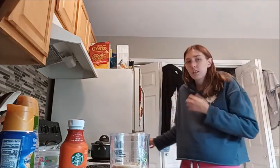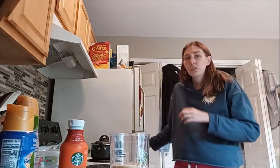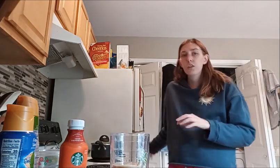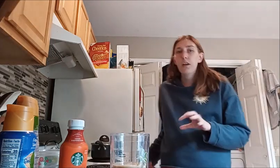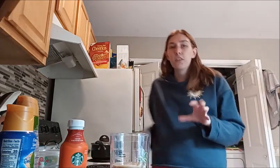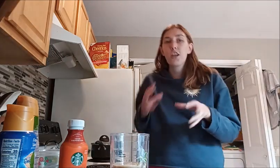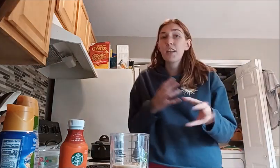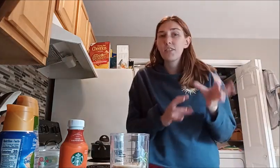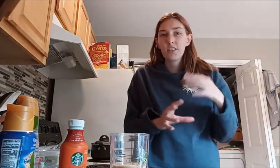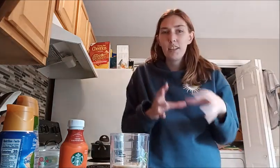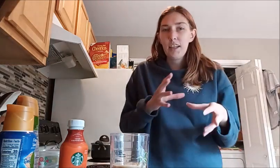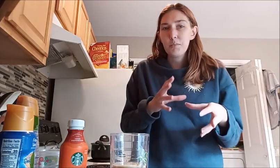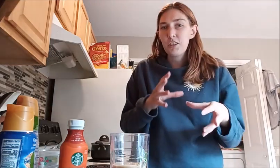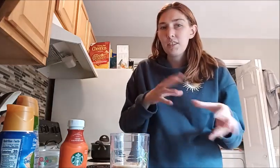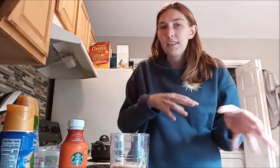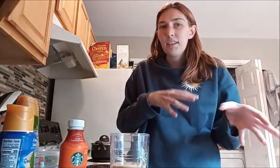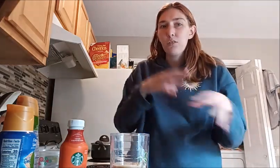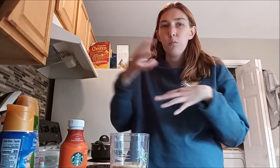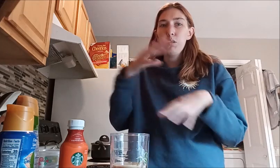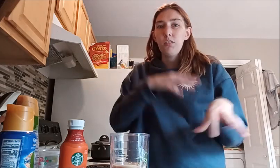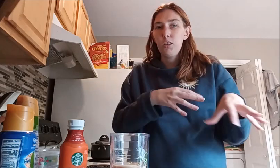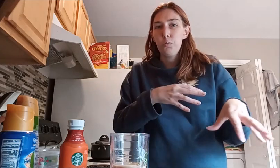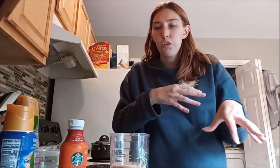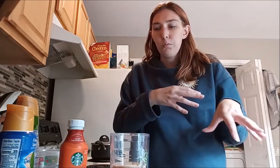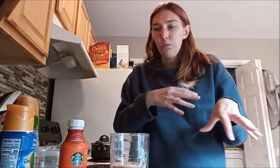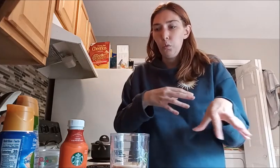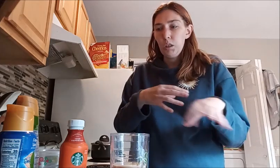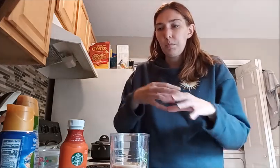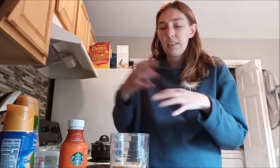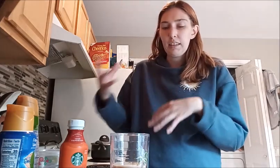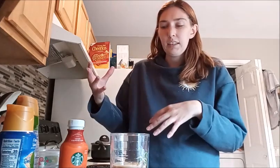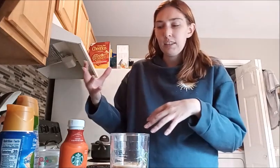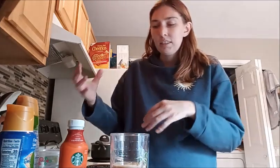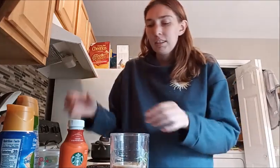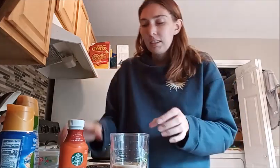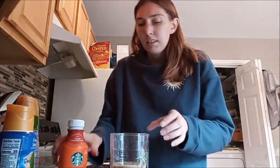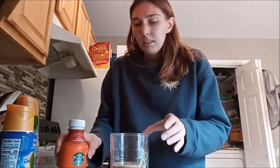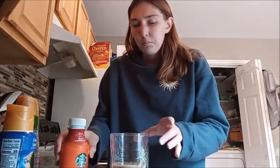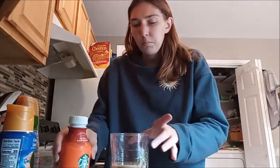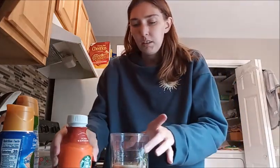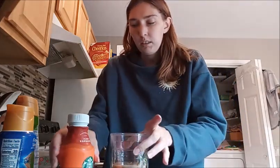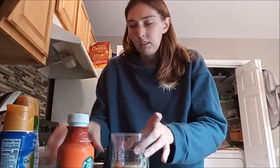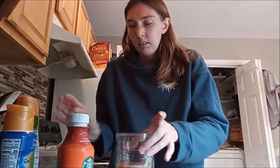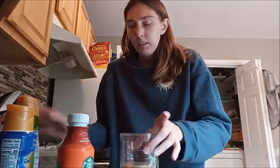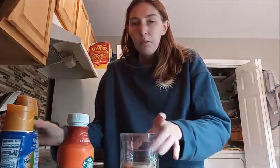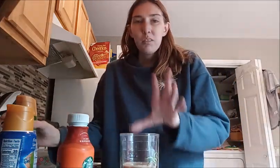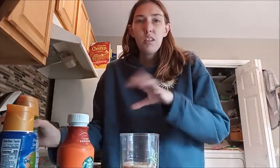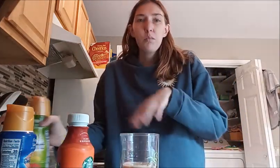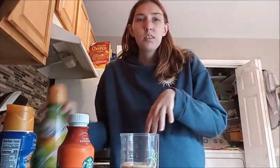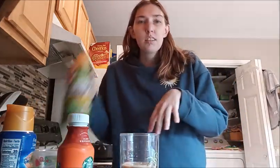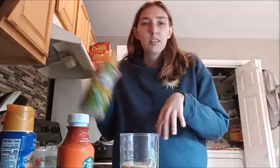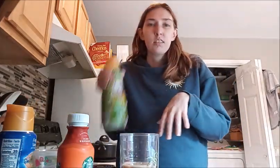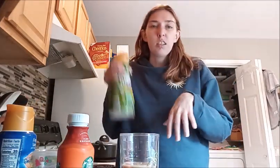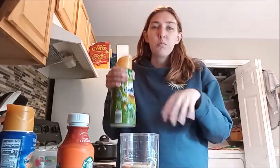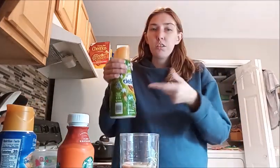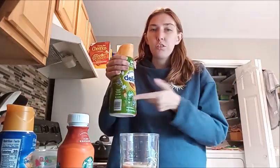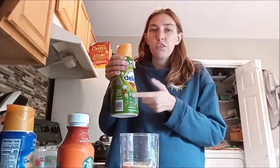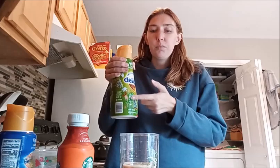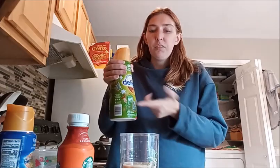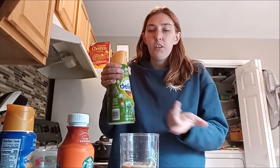So I try to recreate it as much as I can from what I've observed before being there. But yeah. But sometimes it's like, sometimes I'll use creamer first,